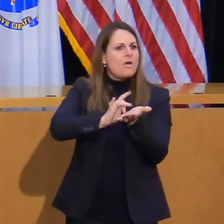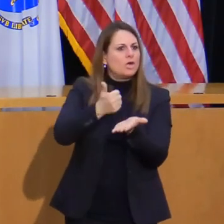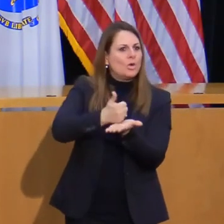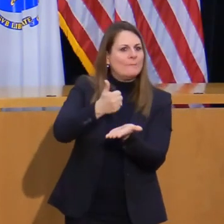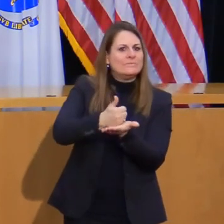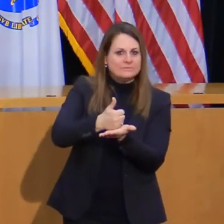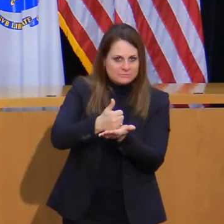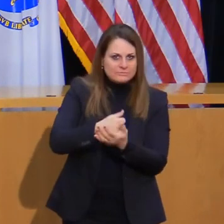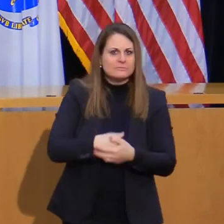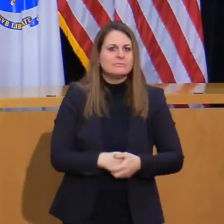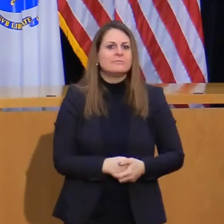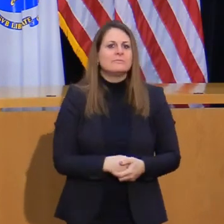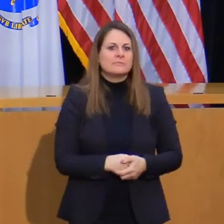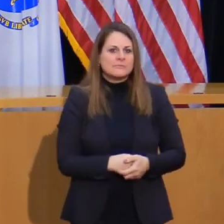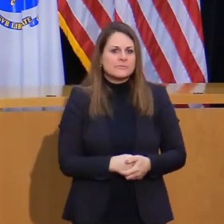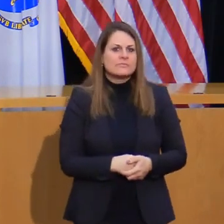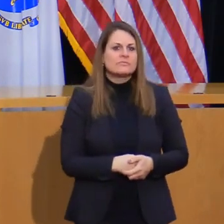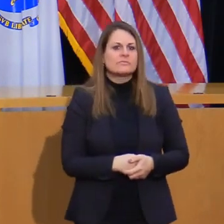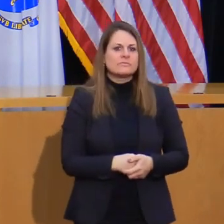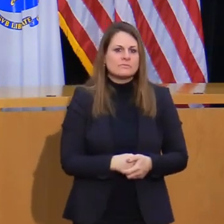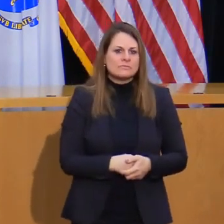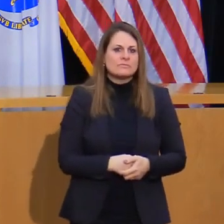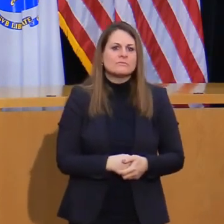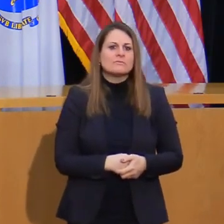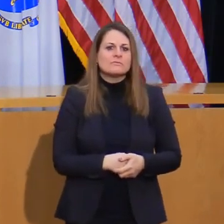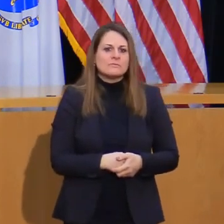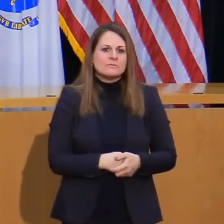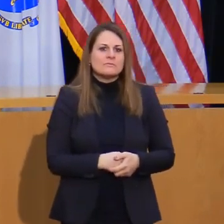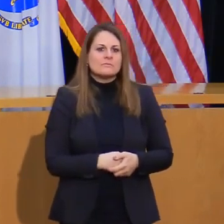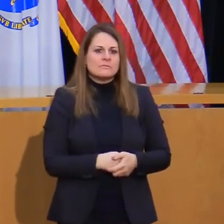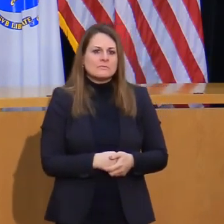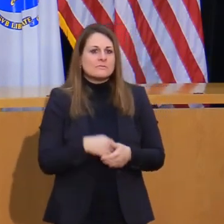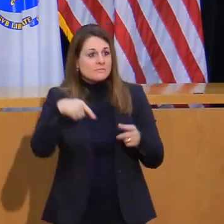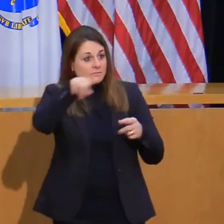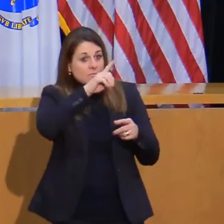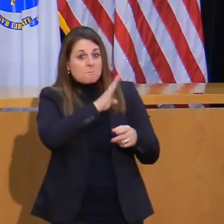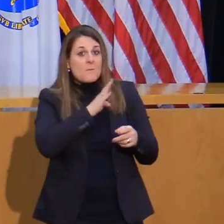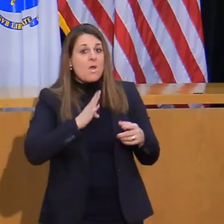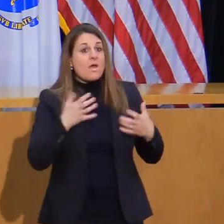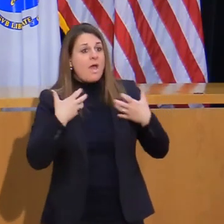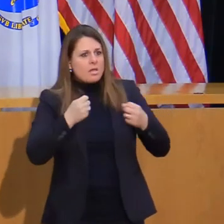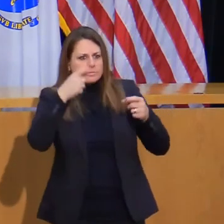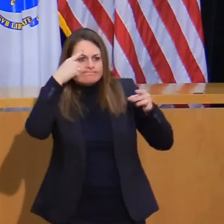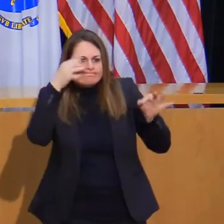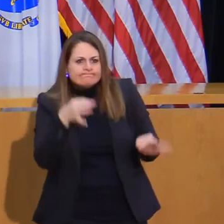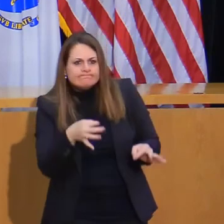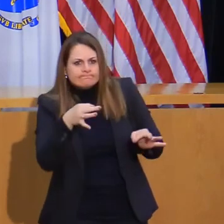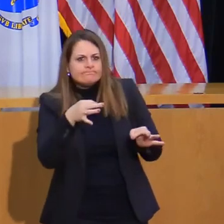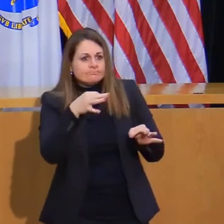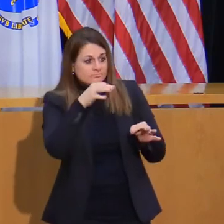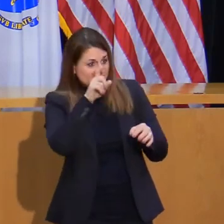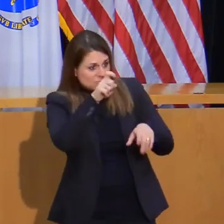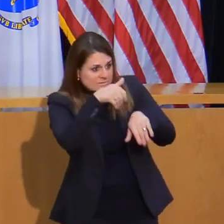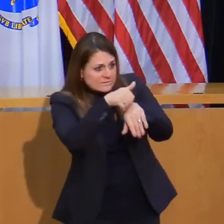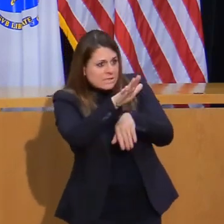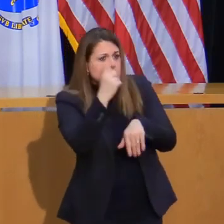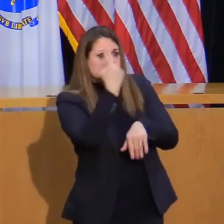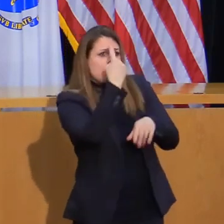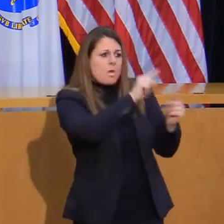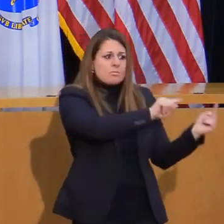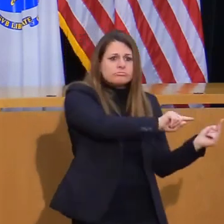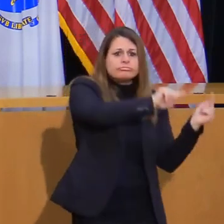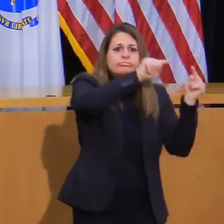either choose to launch their own program for vaccinating their homebound residents, or they can choose to enroll in a statewide